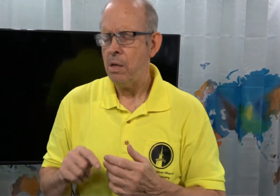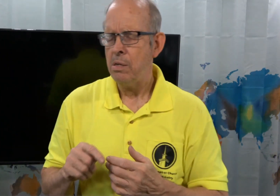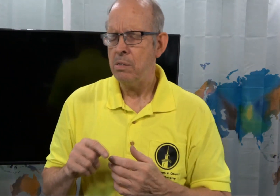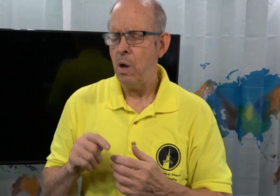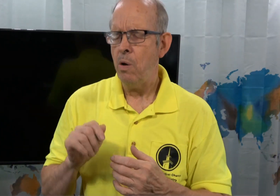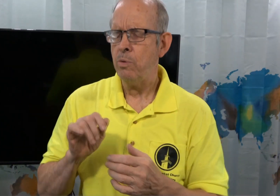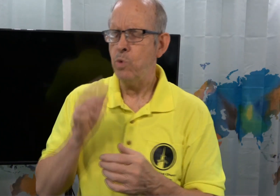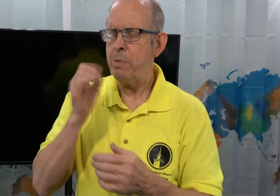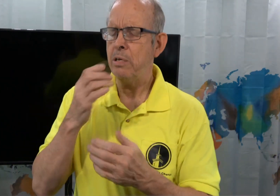So we be